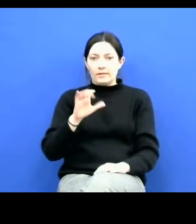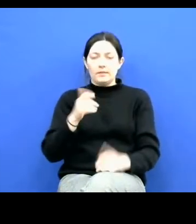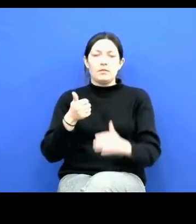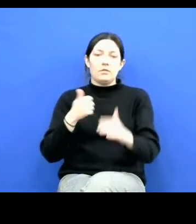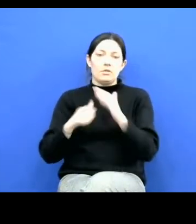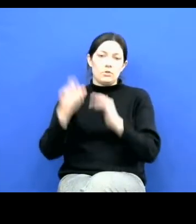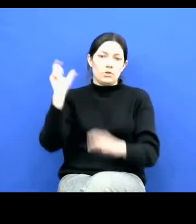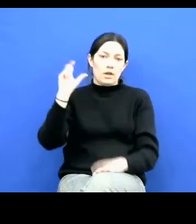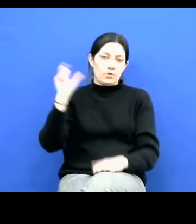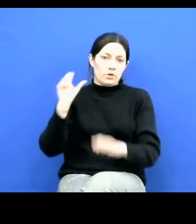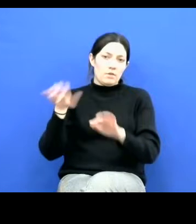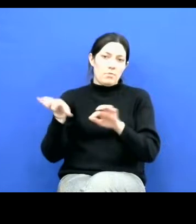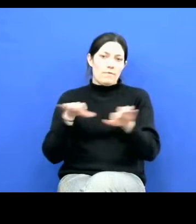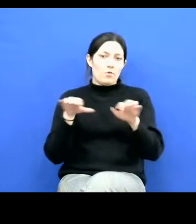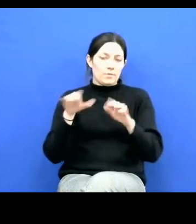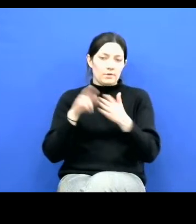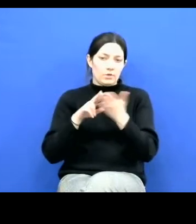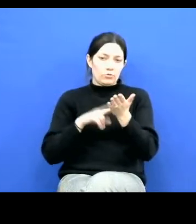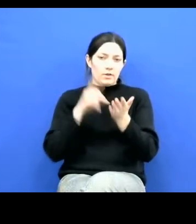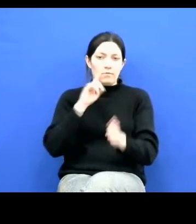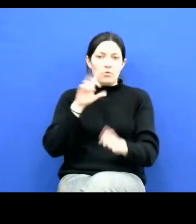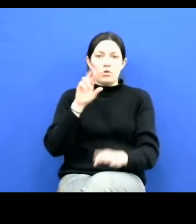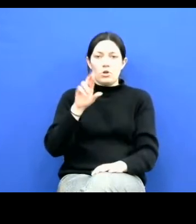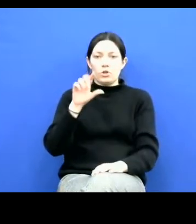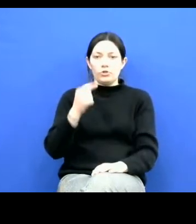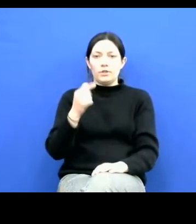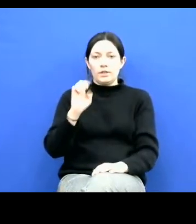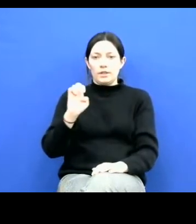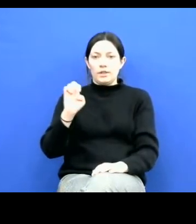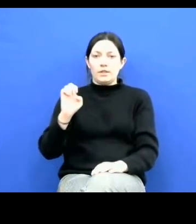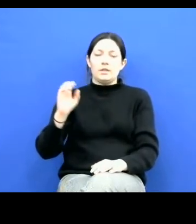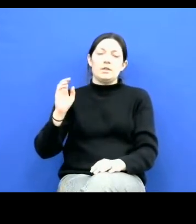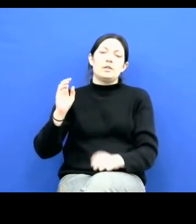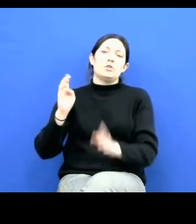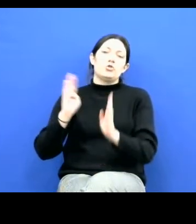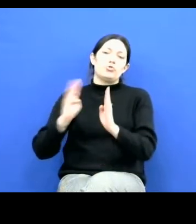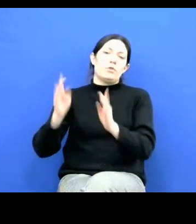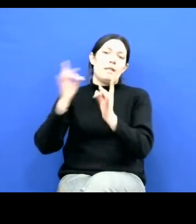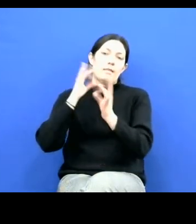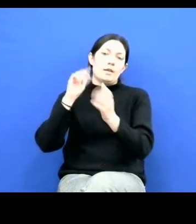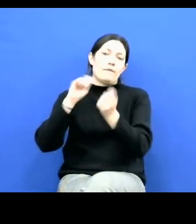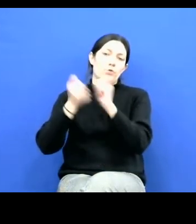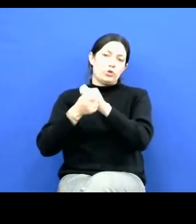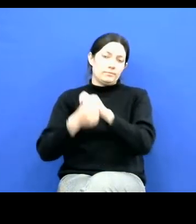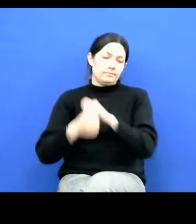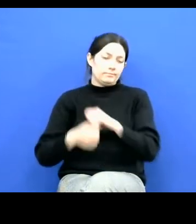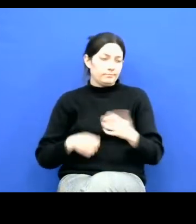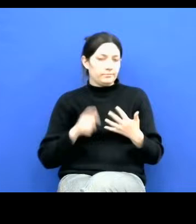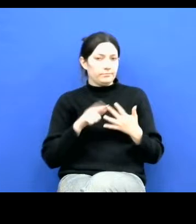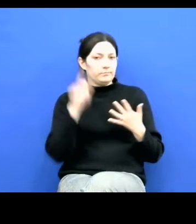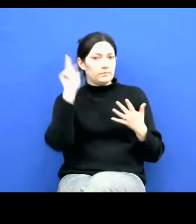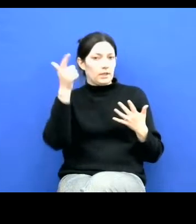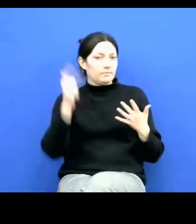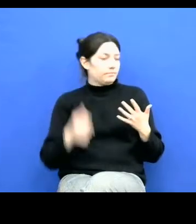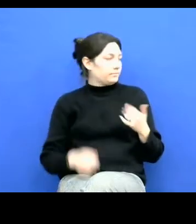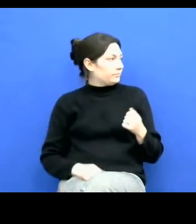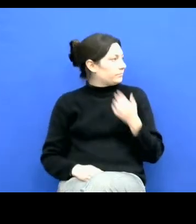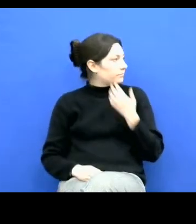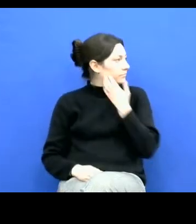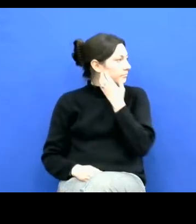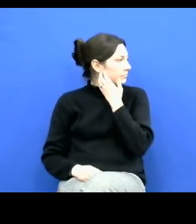performance contract for the RG&E streetlight conversion. Second. So I'll share